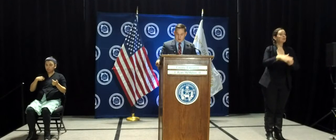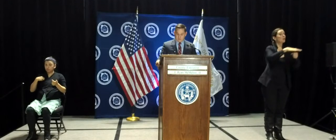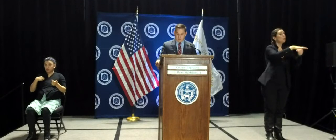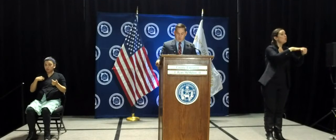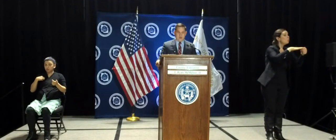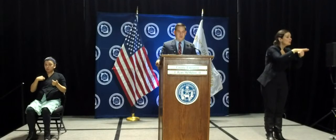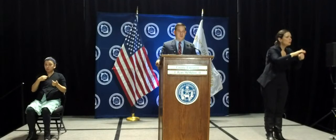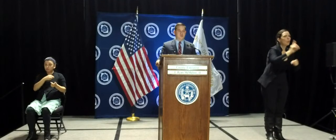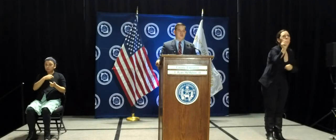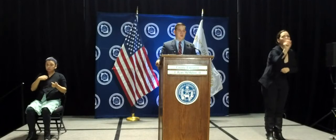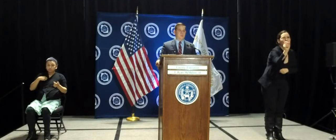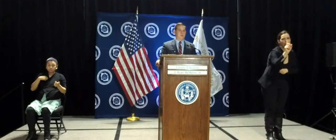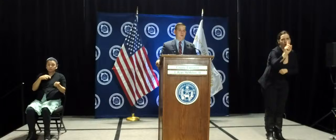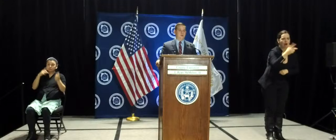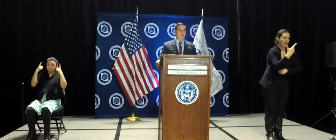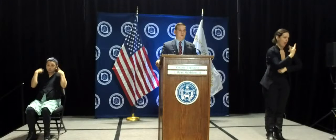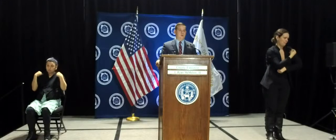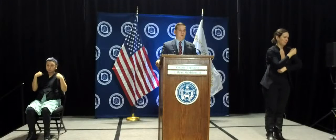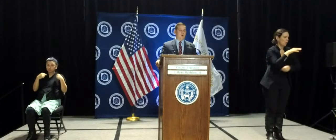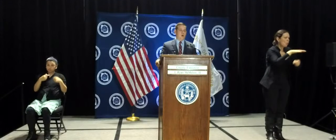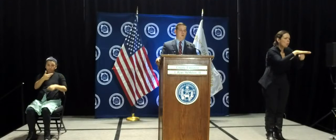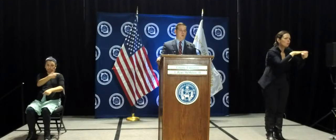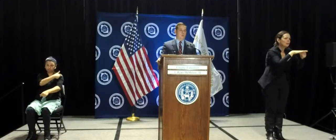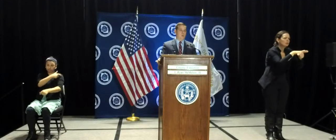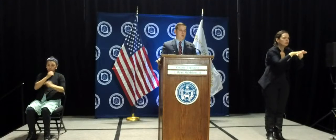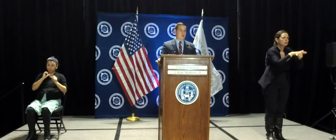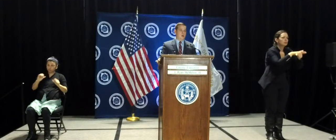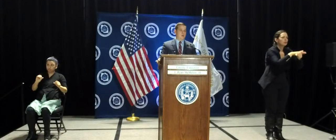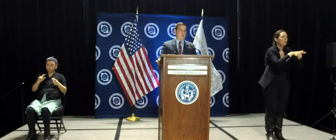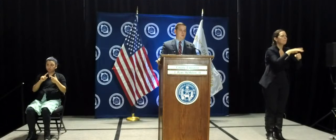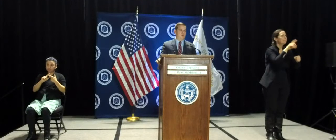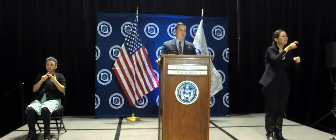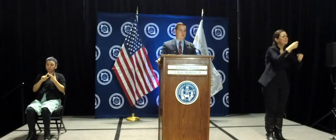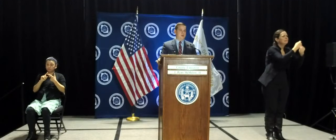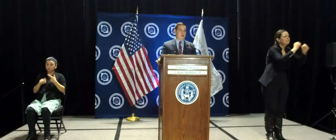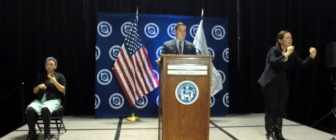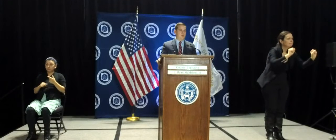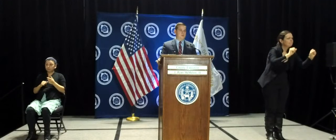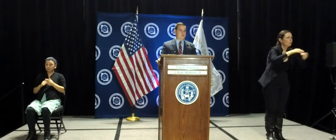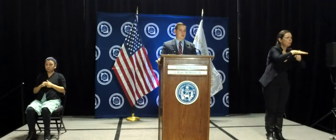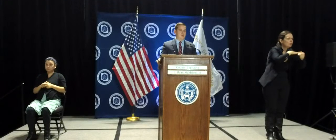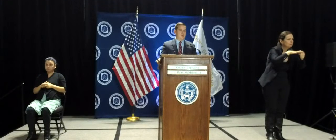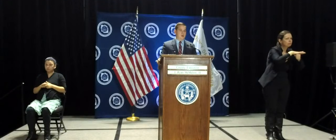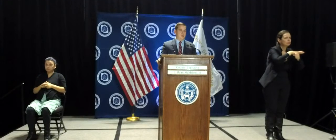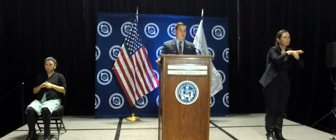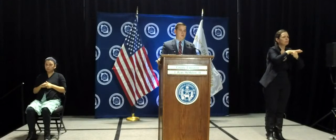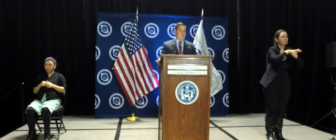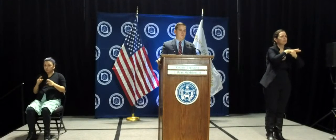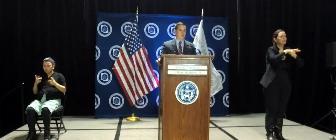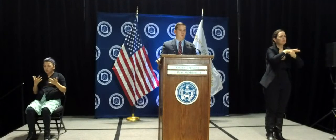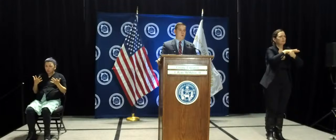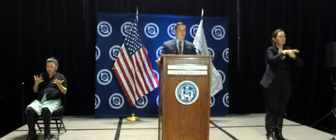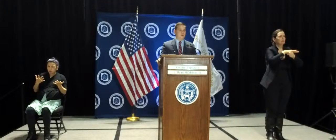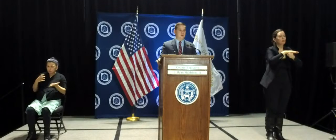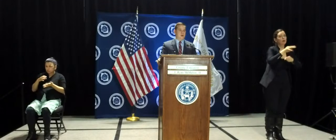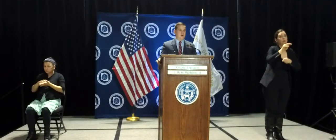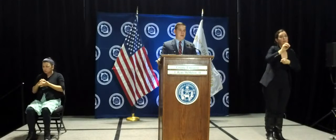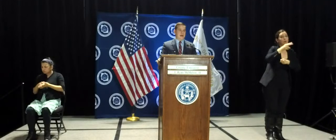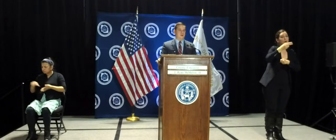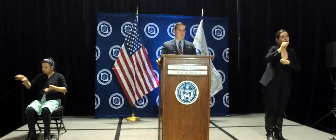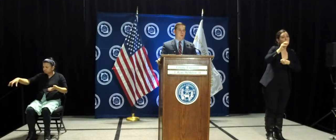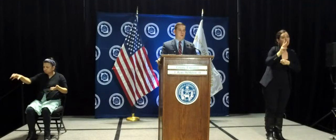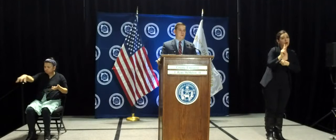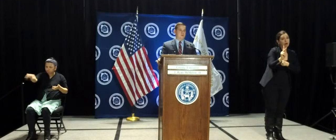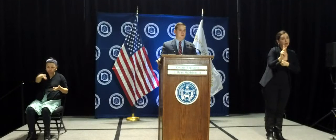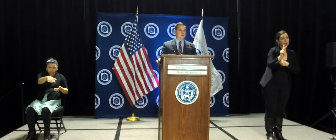We have a great logistics company here locally, Mohawk Global. They've agreed to help us with